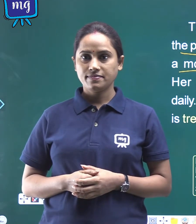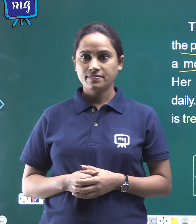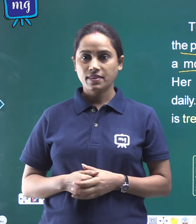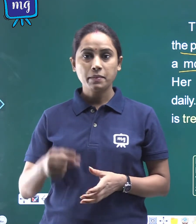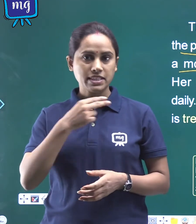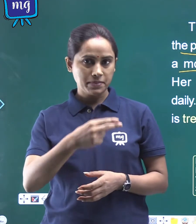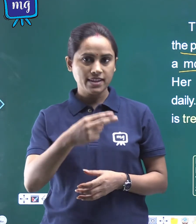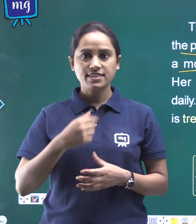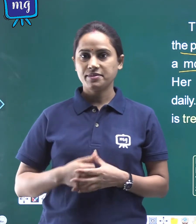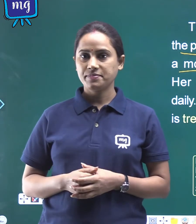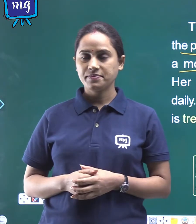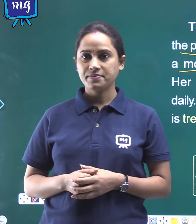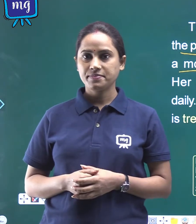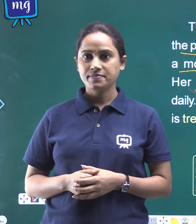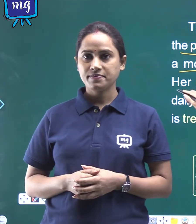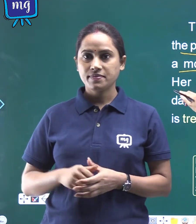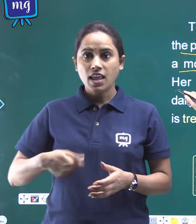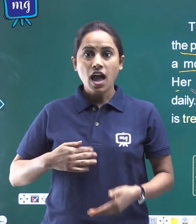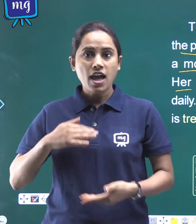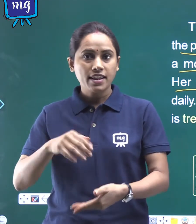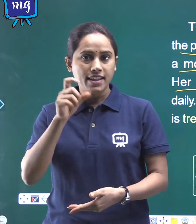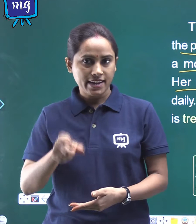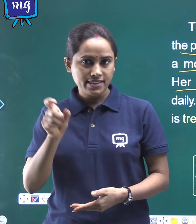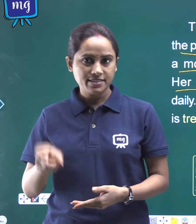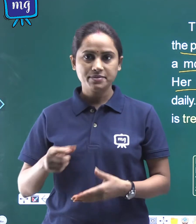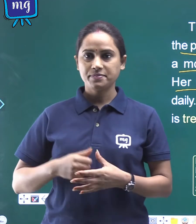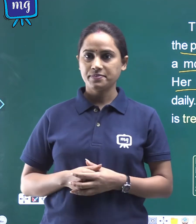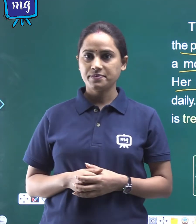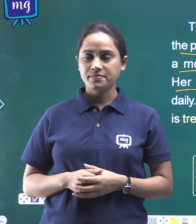Mrs. Pearson. Her kids